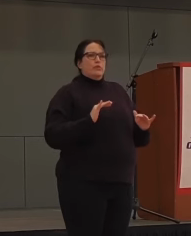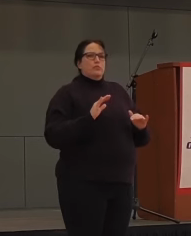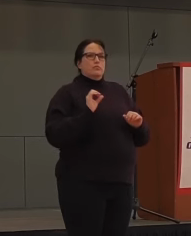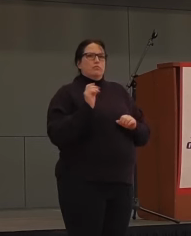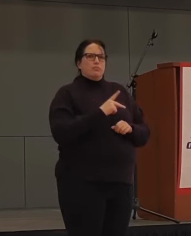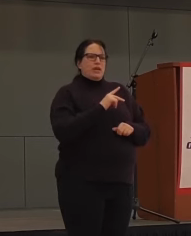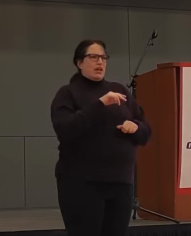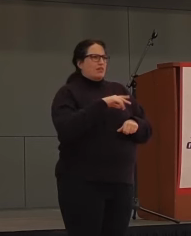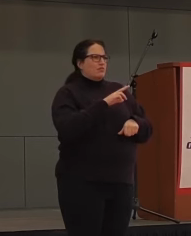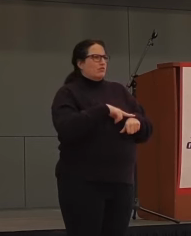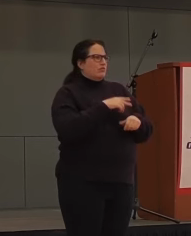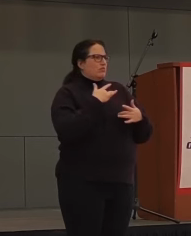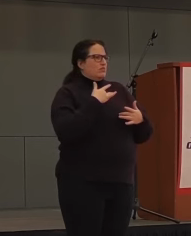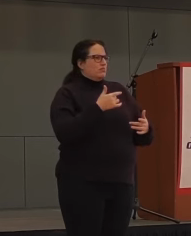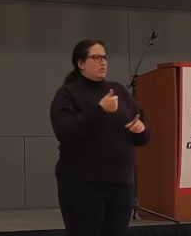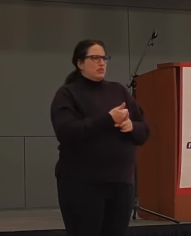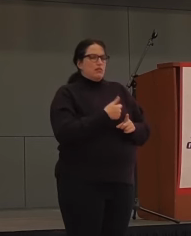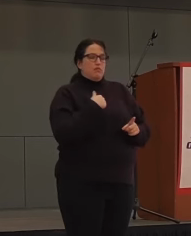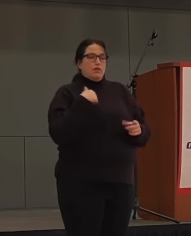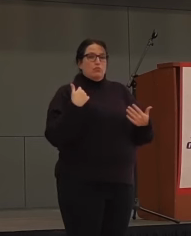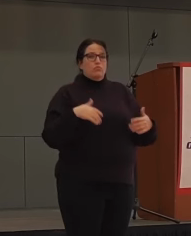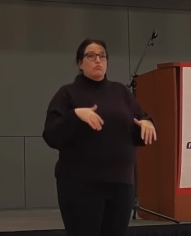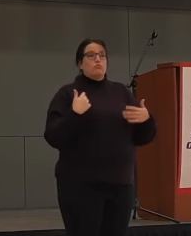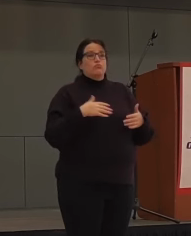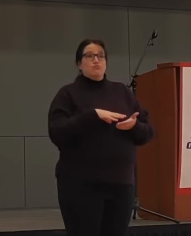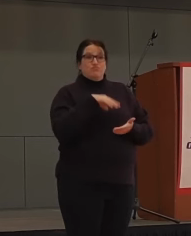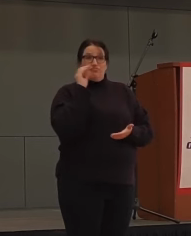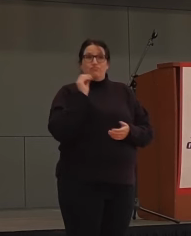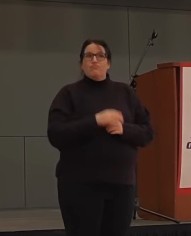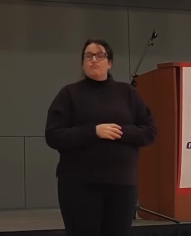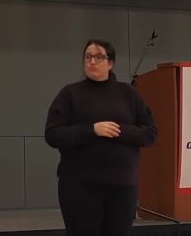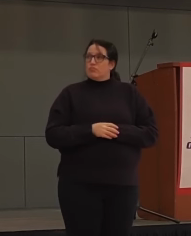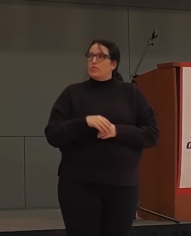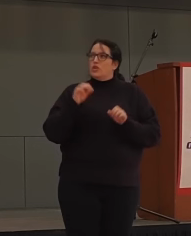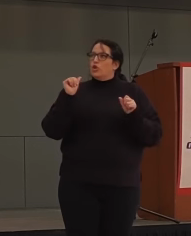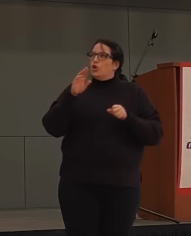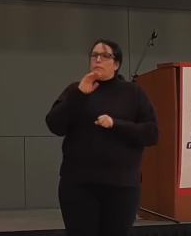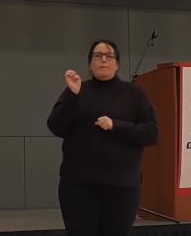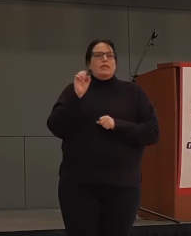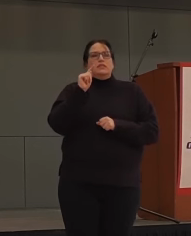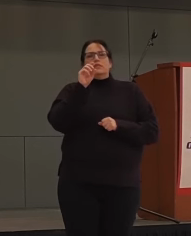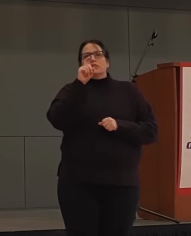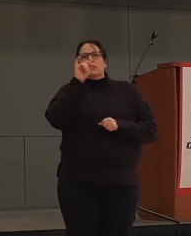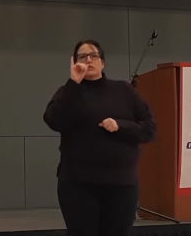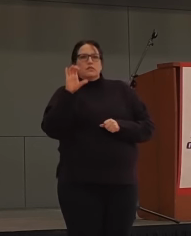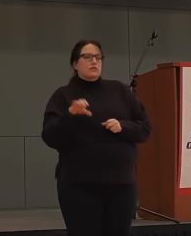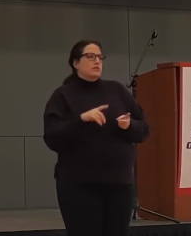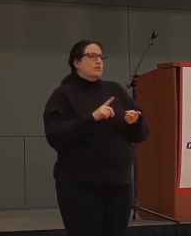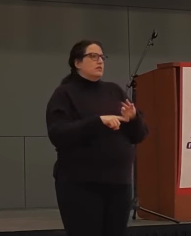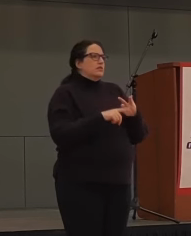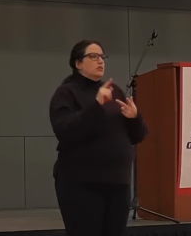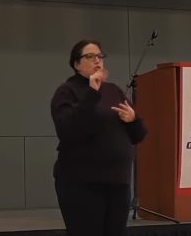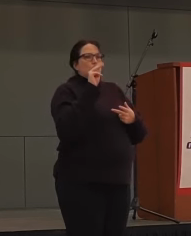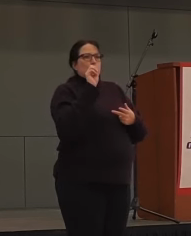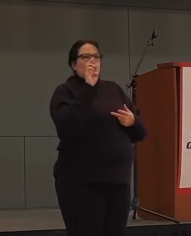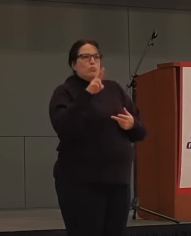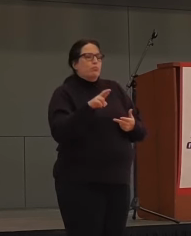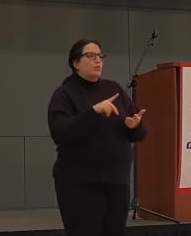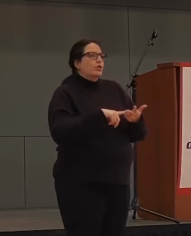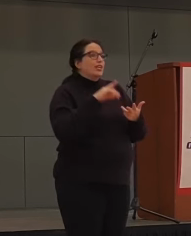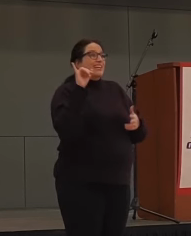pressure hydrocephalus, trauma, tumors, toxins, infections. Something as treatable and